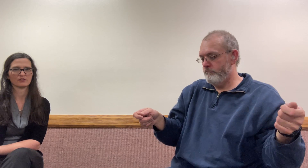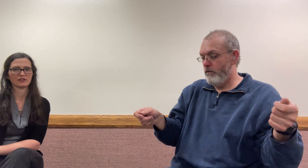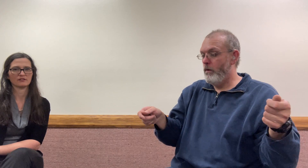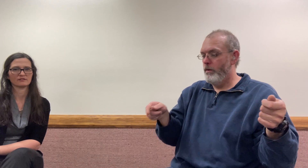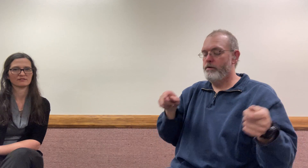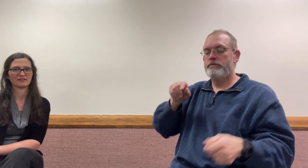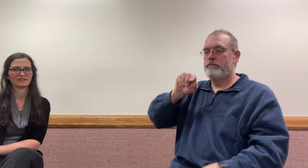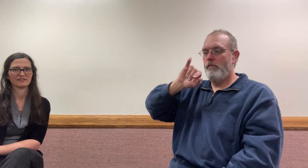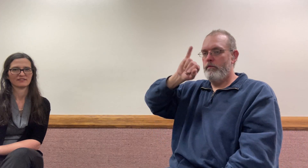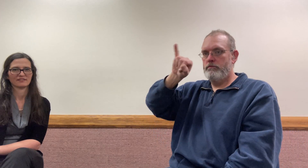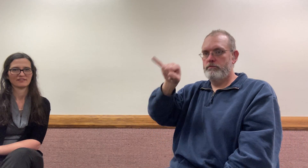looking.